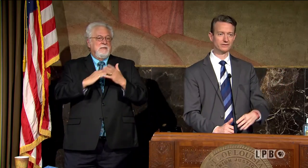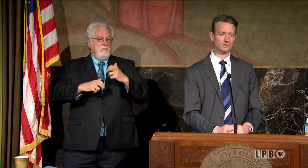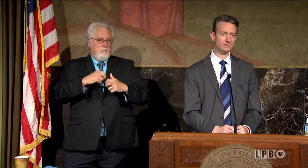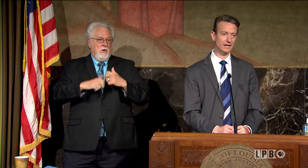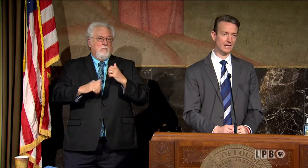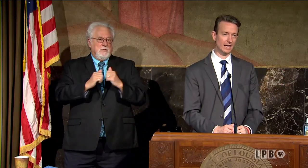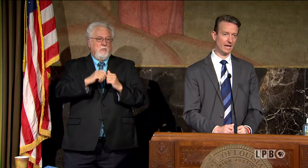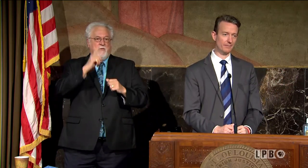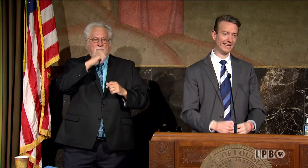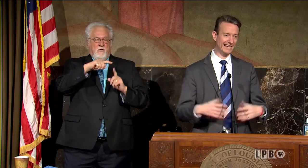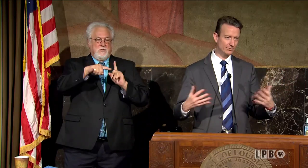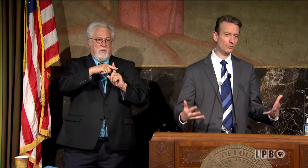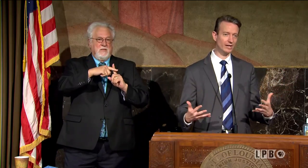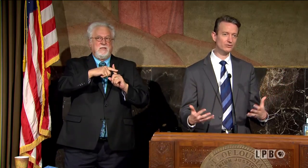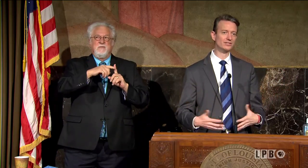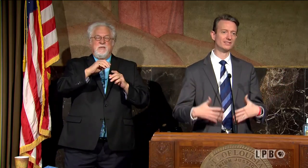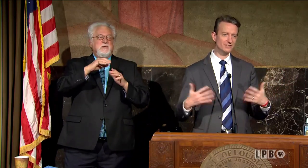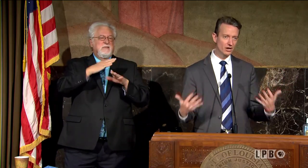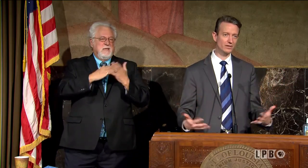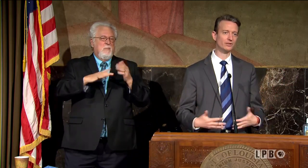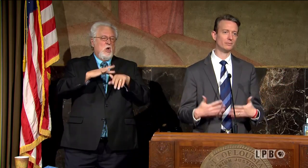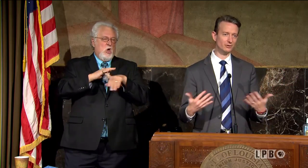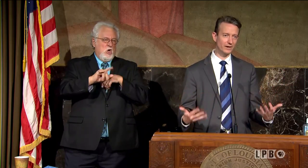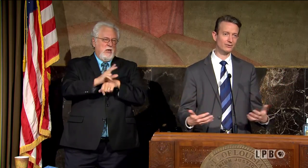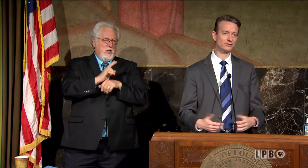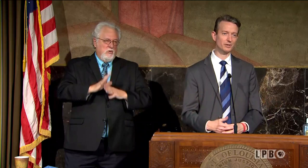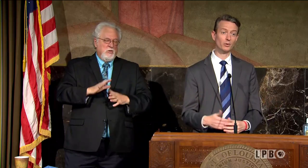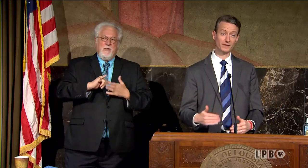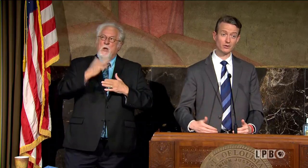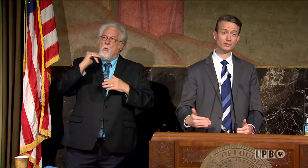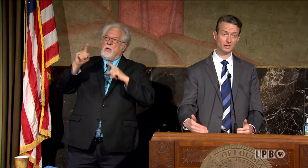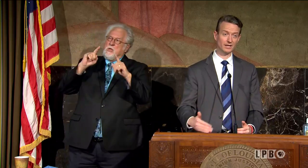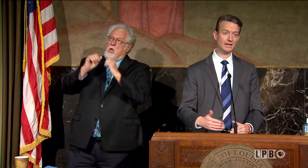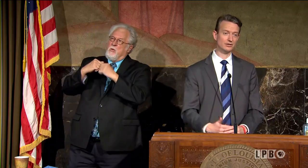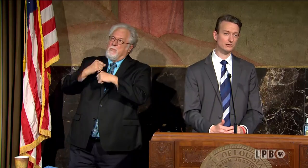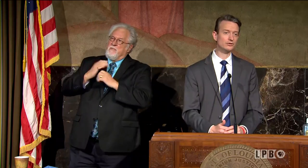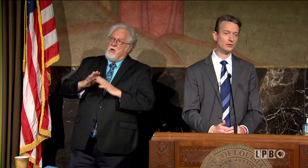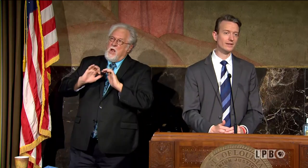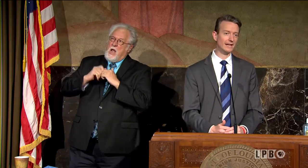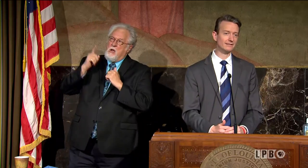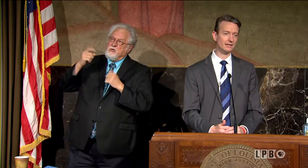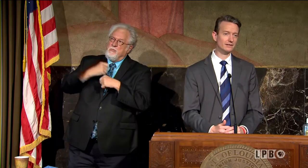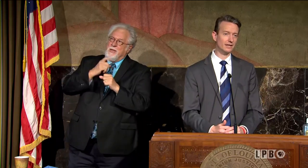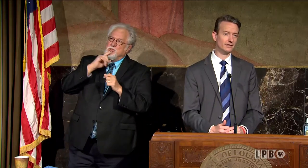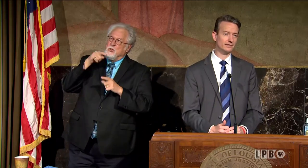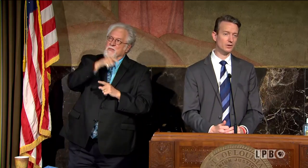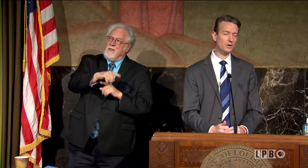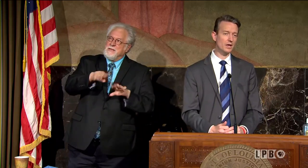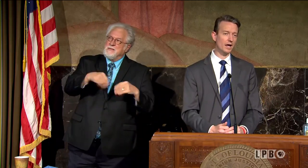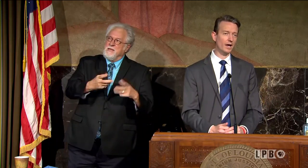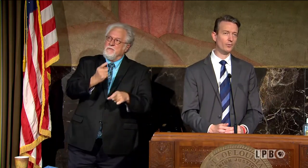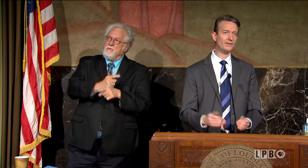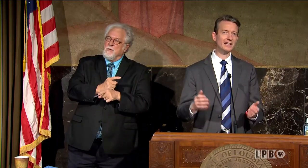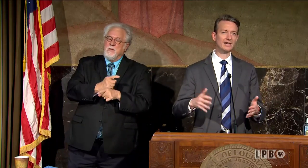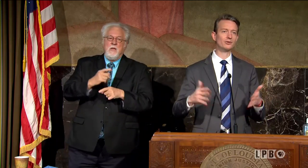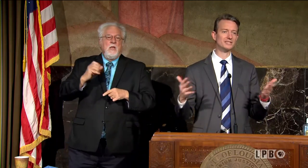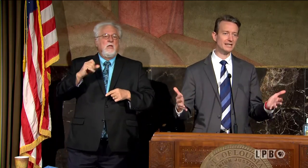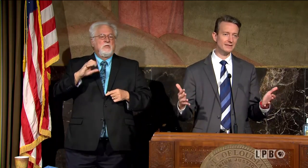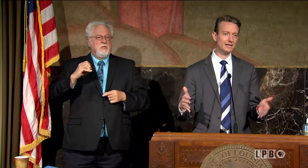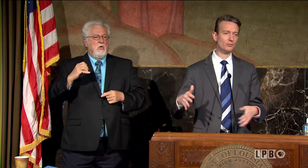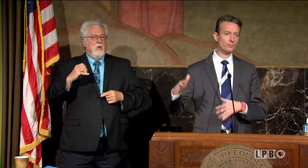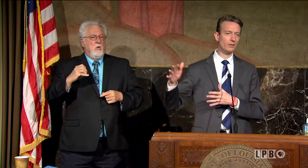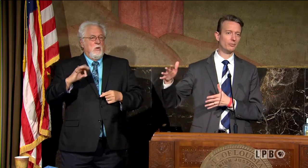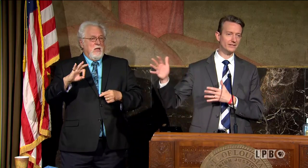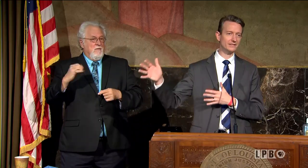false positives. And that's why we're interested in talking with the manufacturers about what they're doing to ensure that that's less likely. So we think if